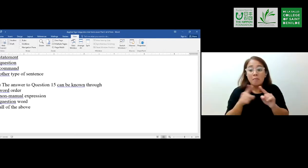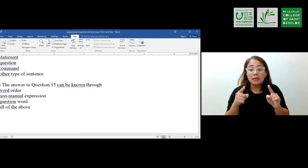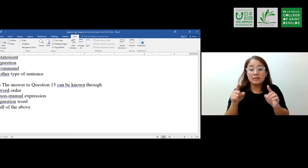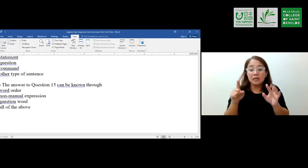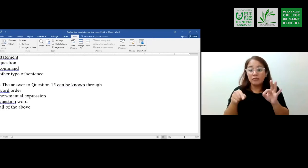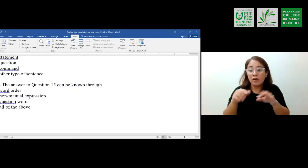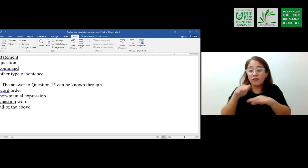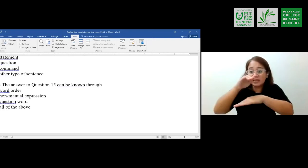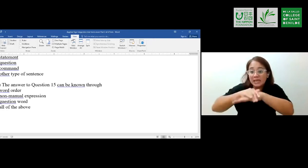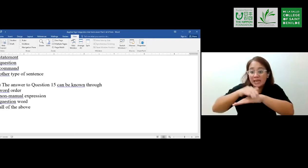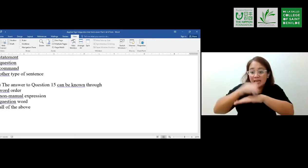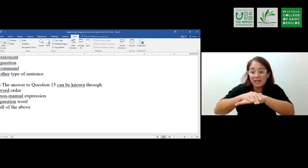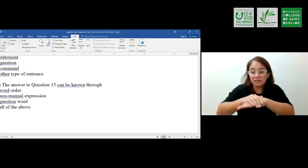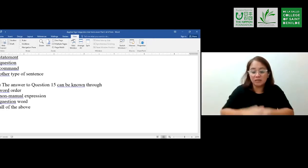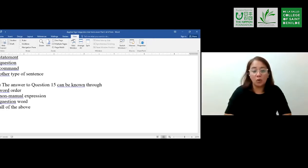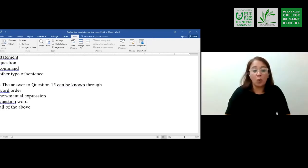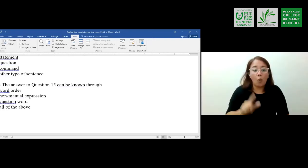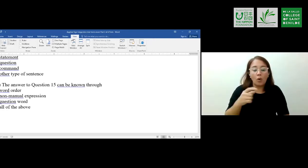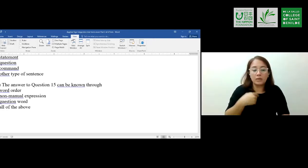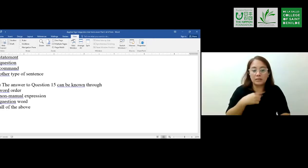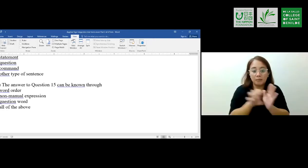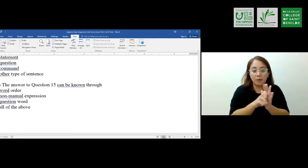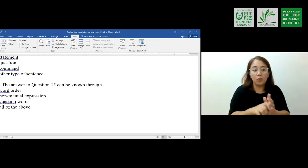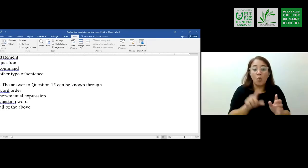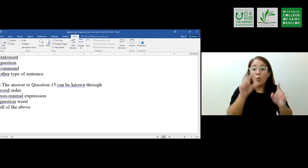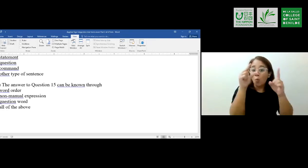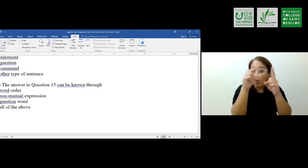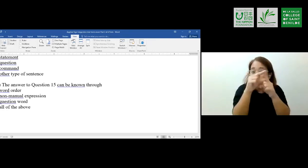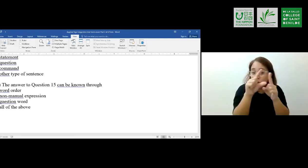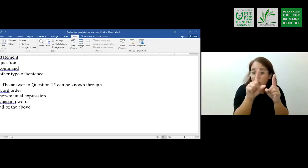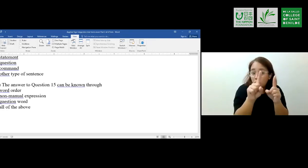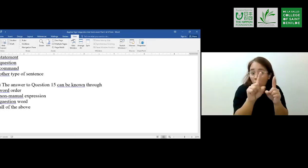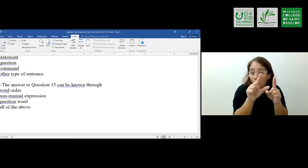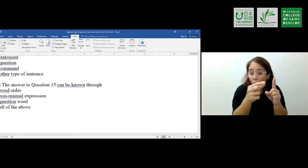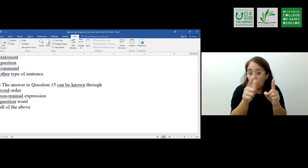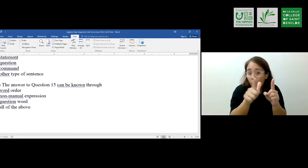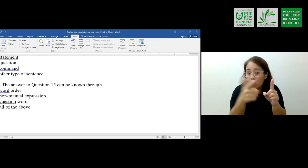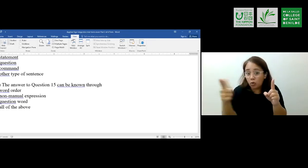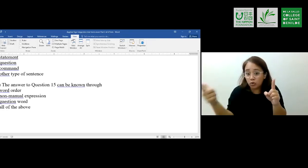only word order, it's a typical way to ask questions in spoken languages. So